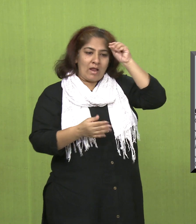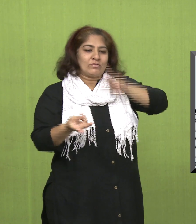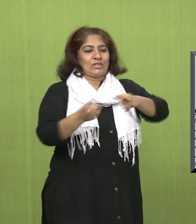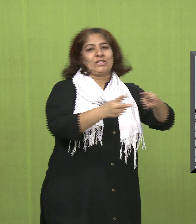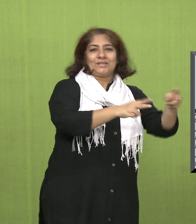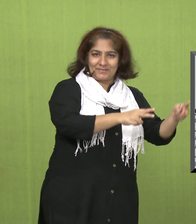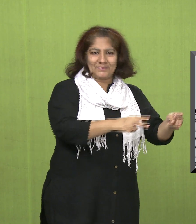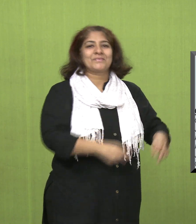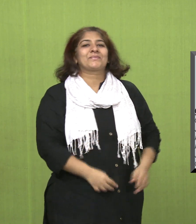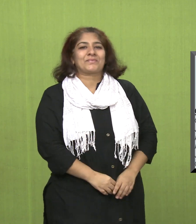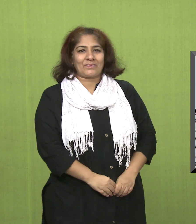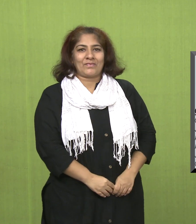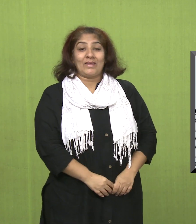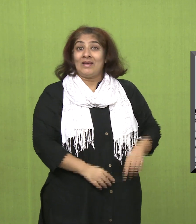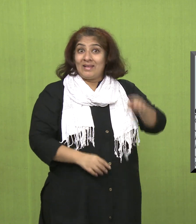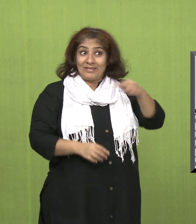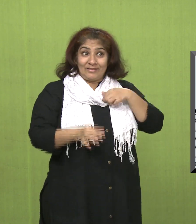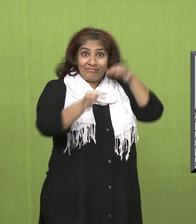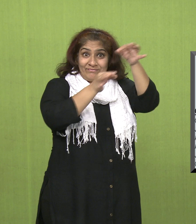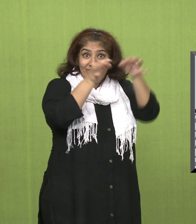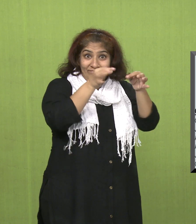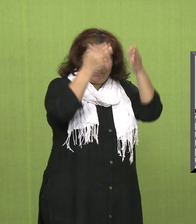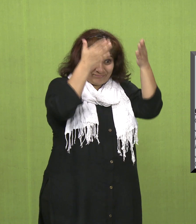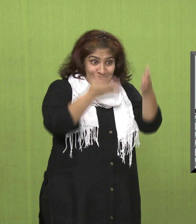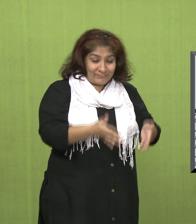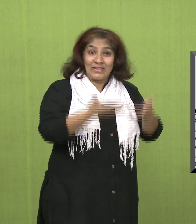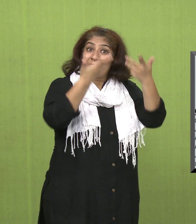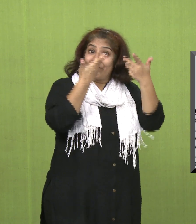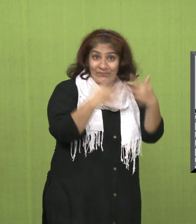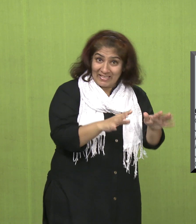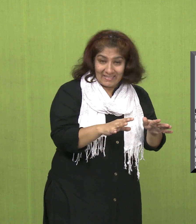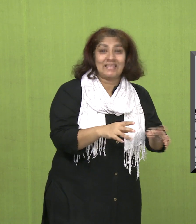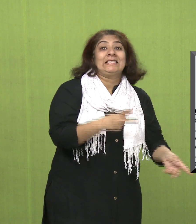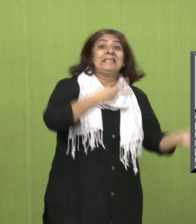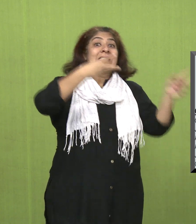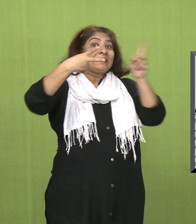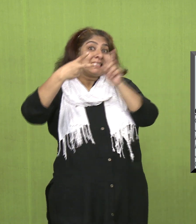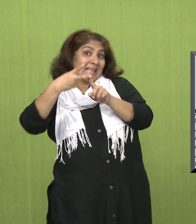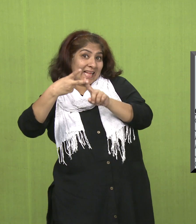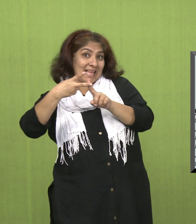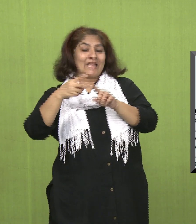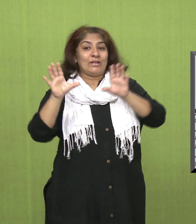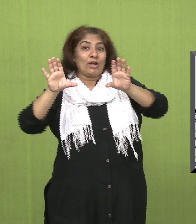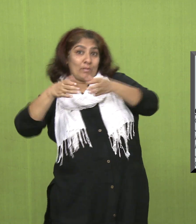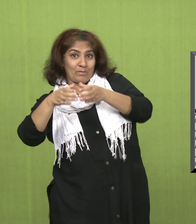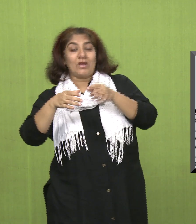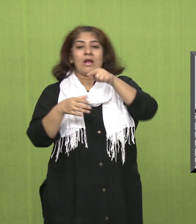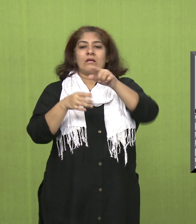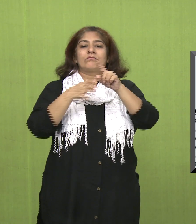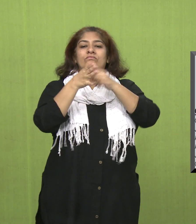work given, then you just sit at one place and do your work. You should work in a team. So job rotation should also